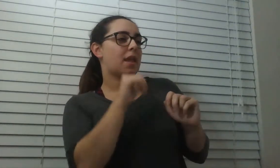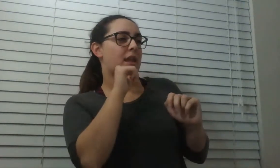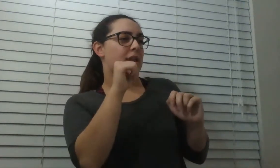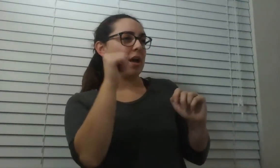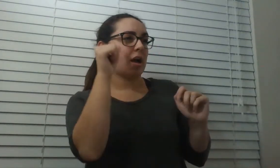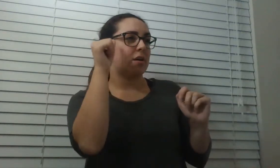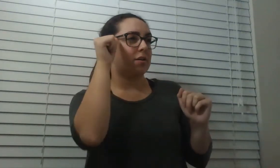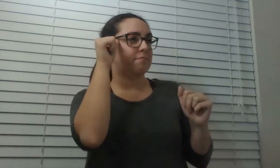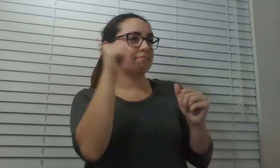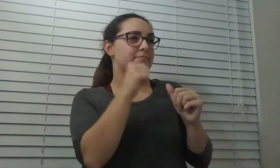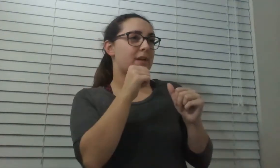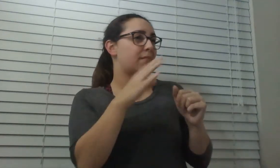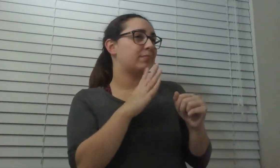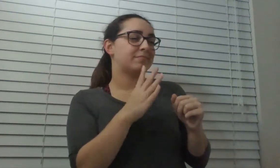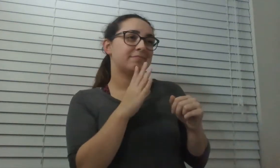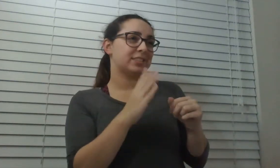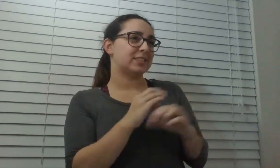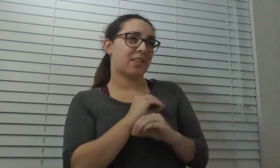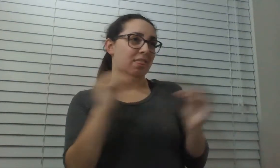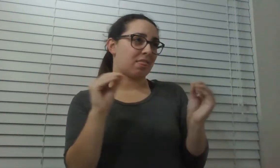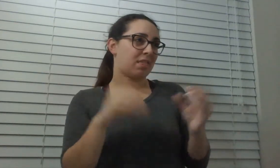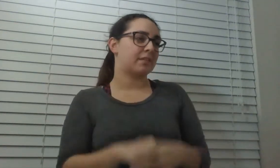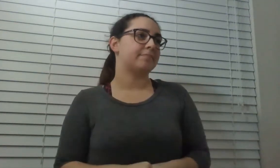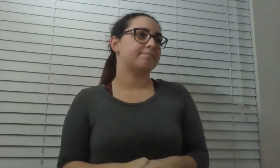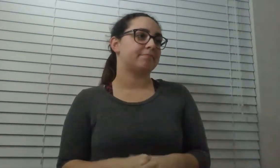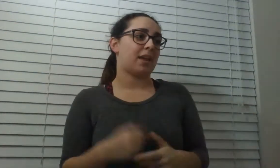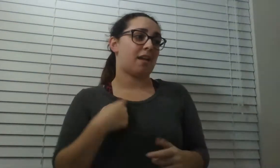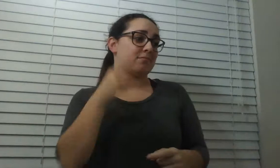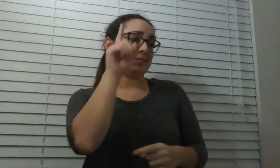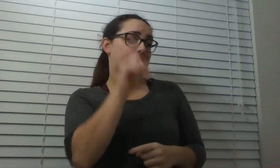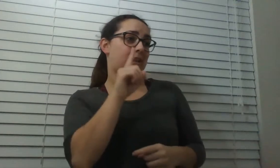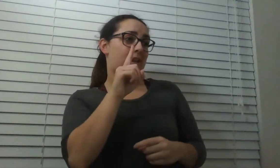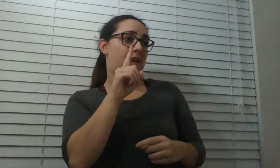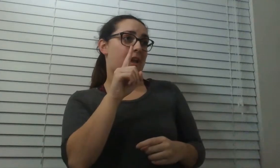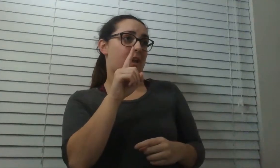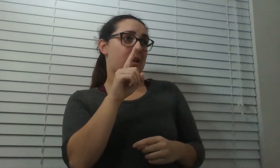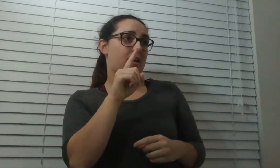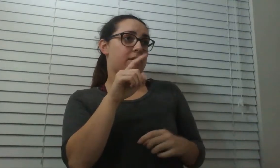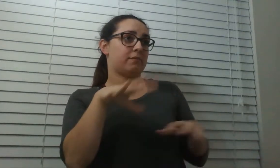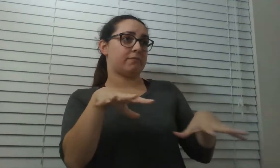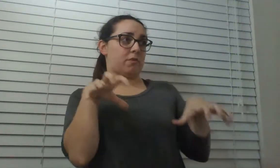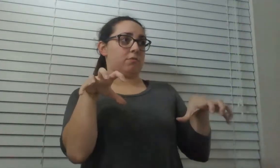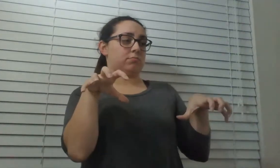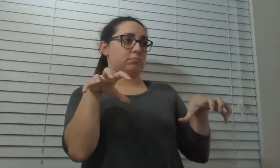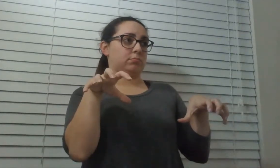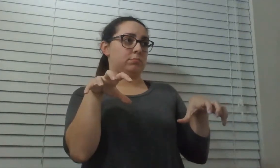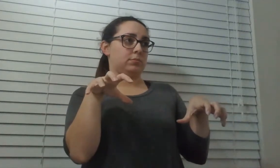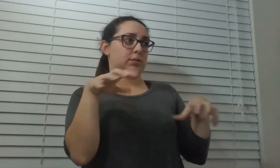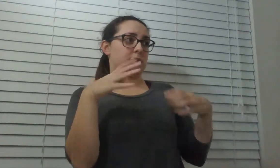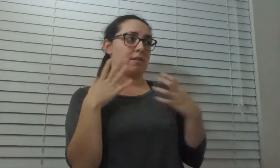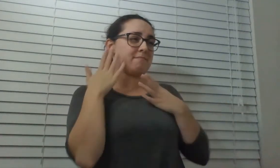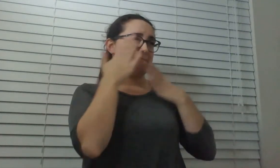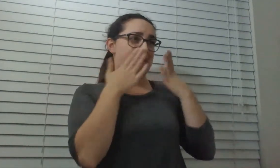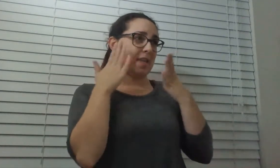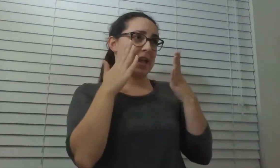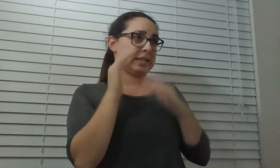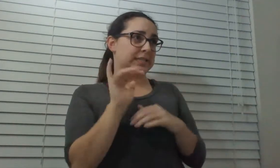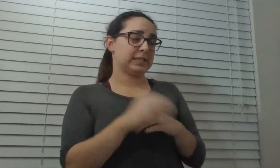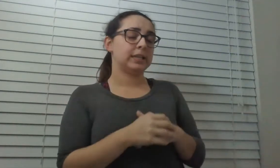word. You were just standing I was just frozen and standing there, completely embarrassed and not knowing why I had done this.